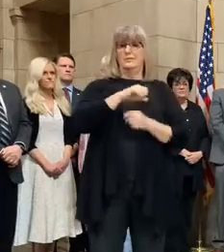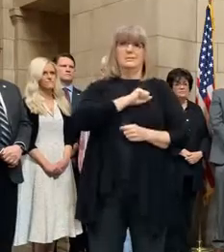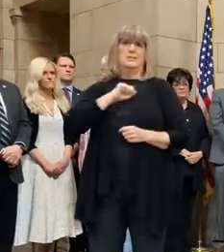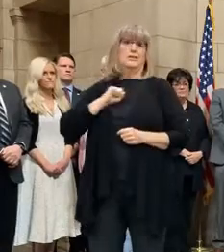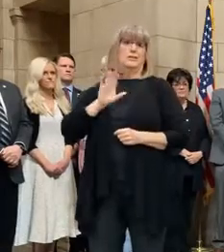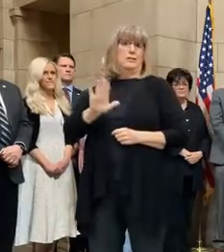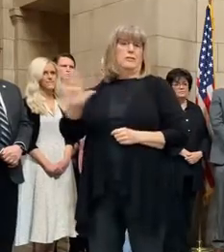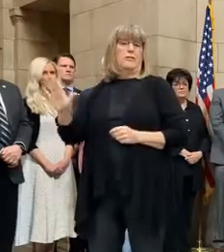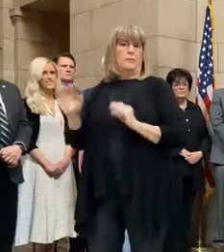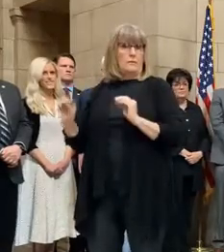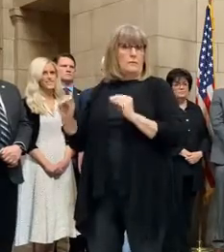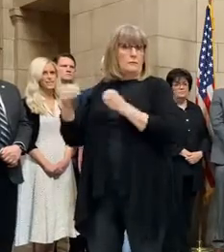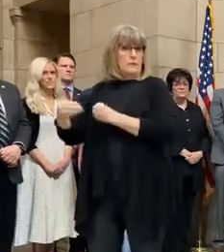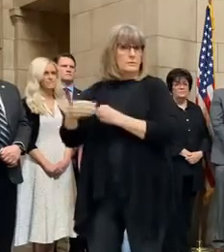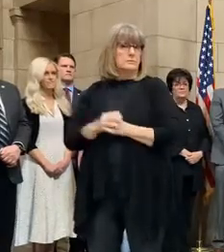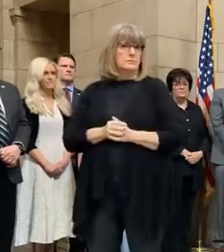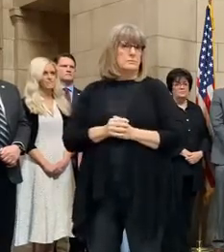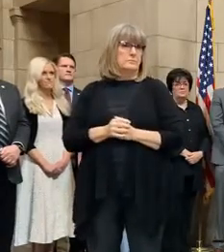senators' offices.